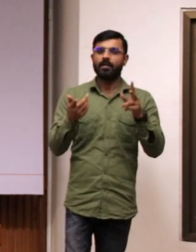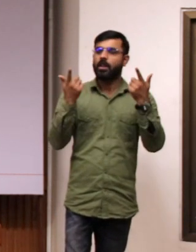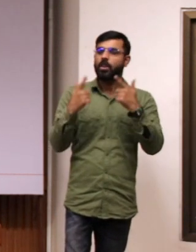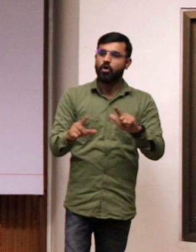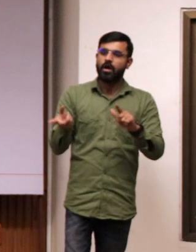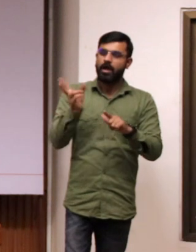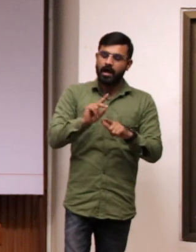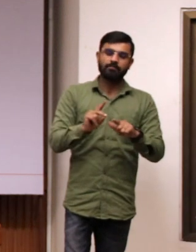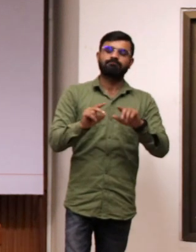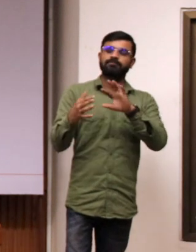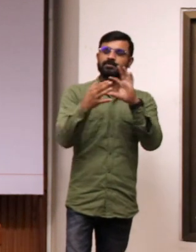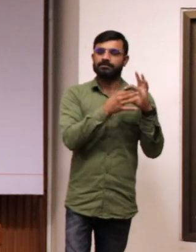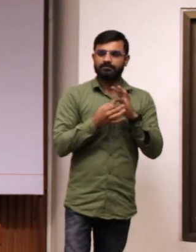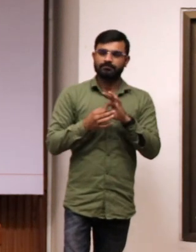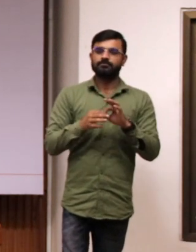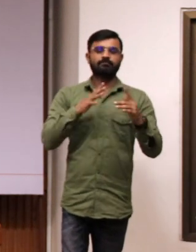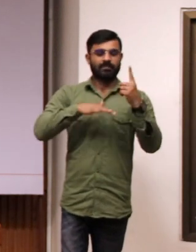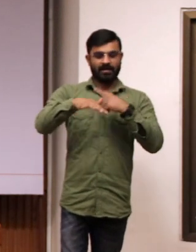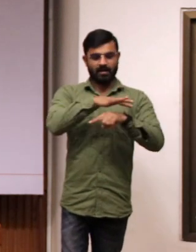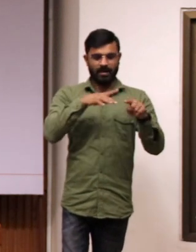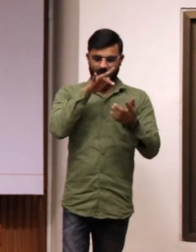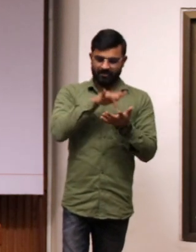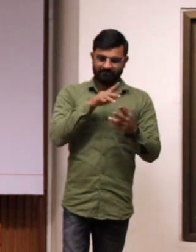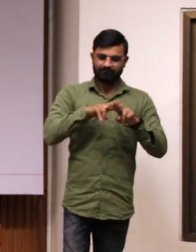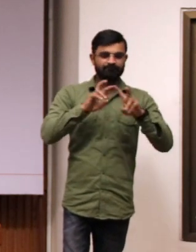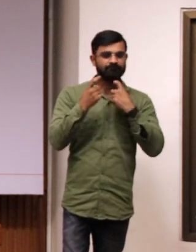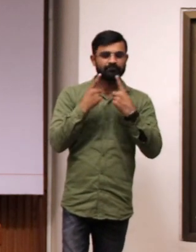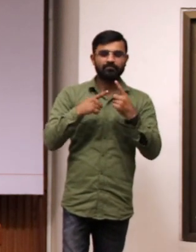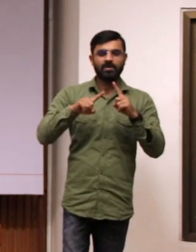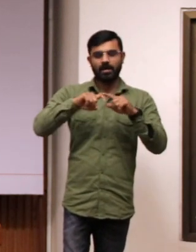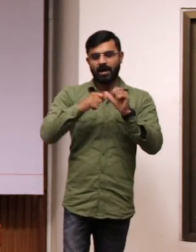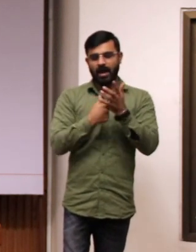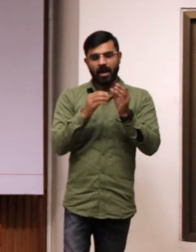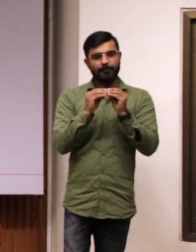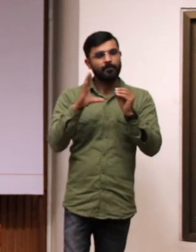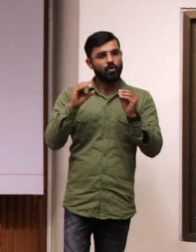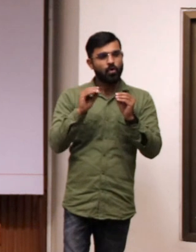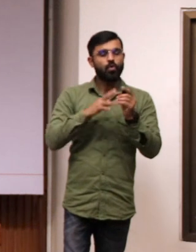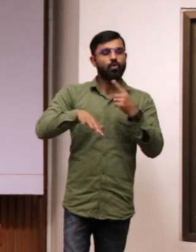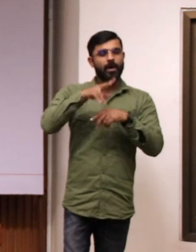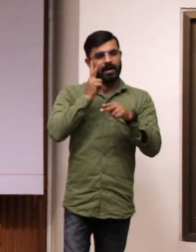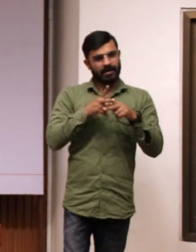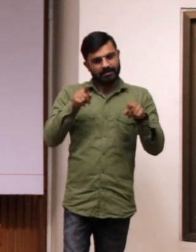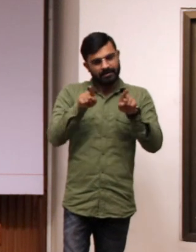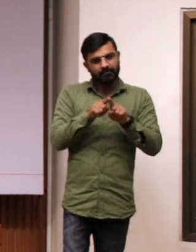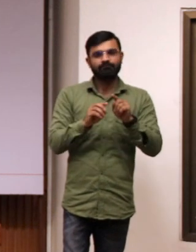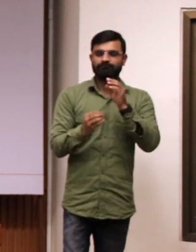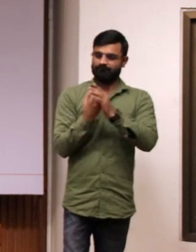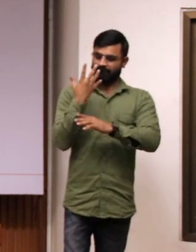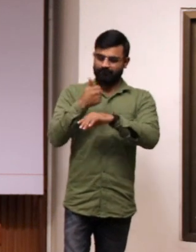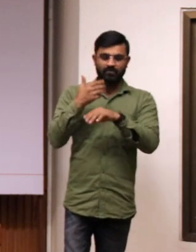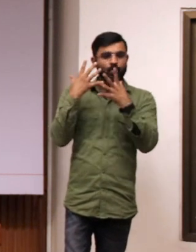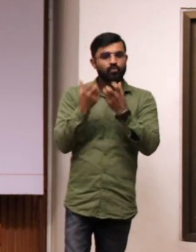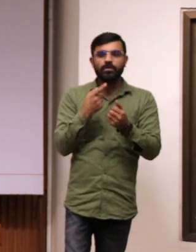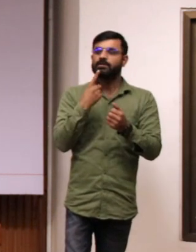became on biodiversity conservation. Now in a climate crisis age, we are talking about carbon sequestration. So this is where we are today, plantations, because we want plants